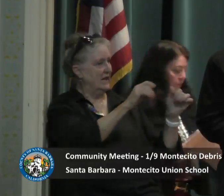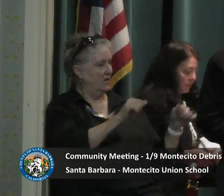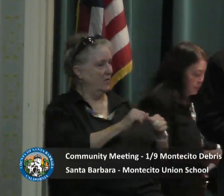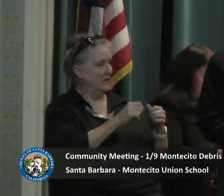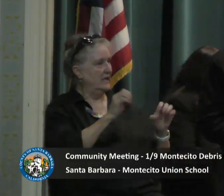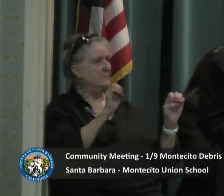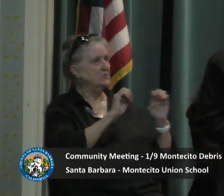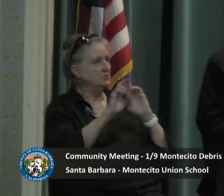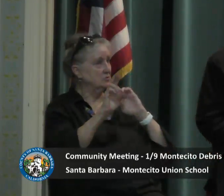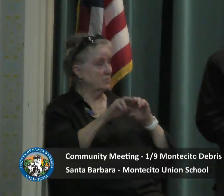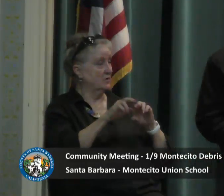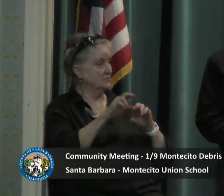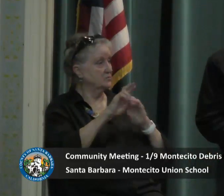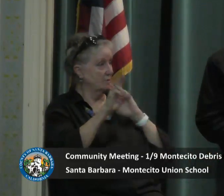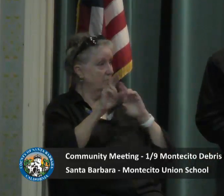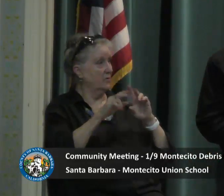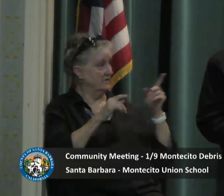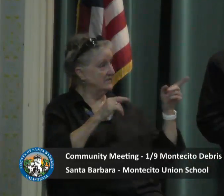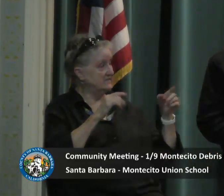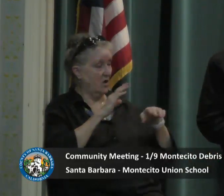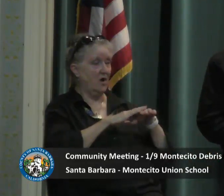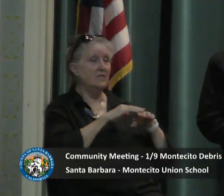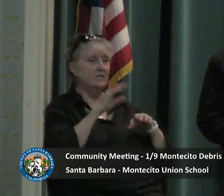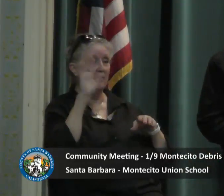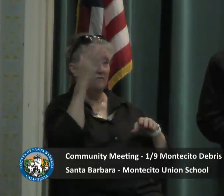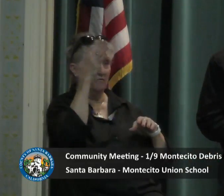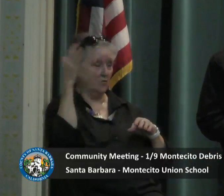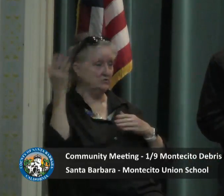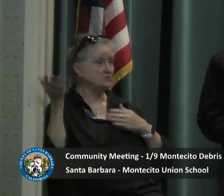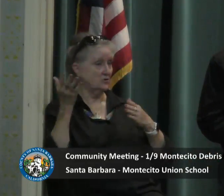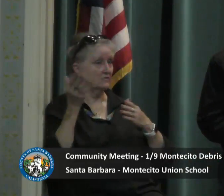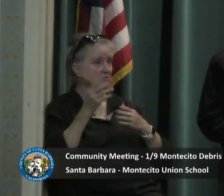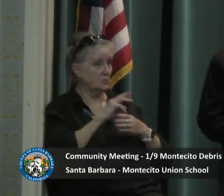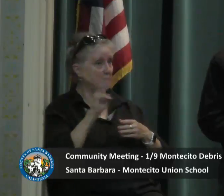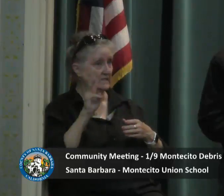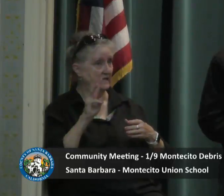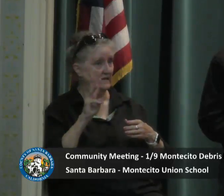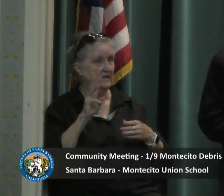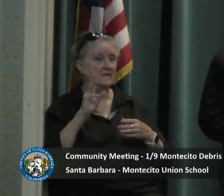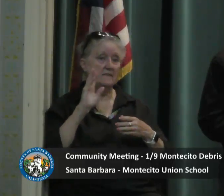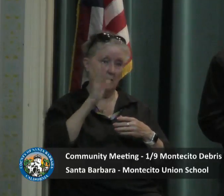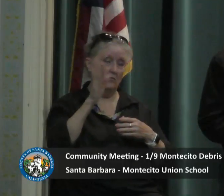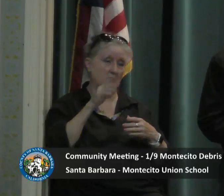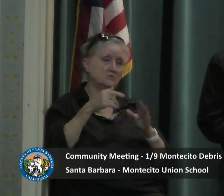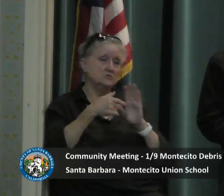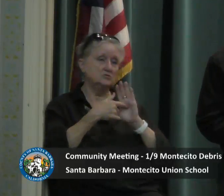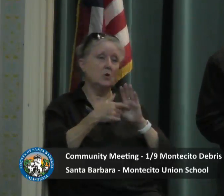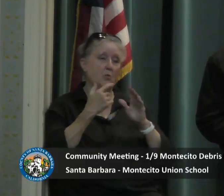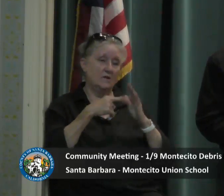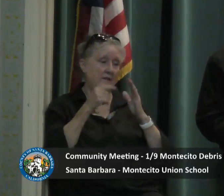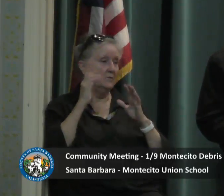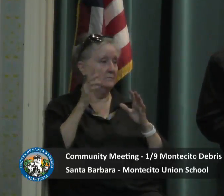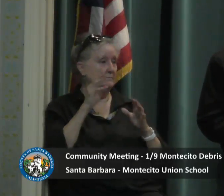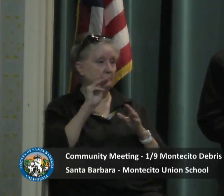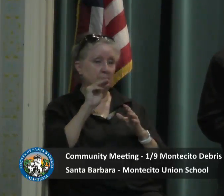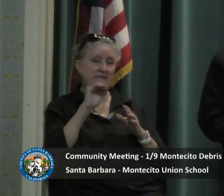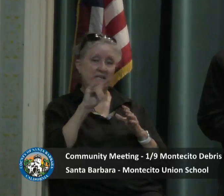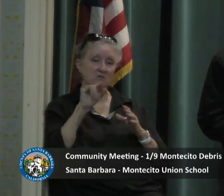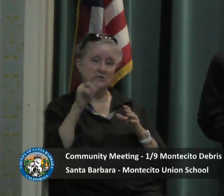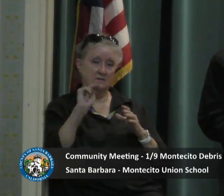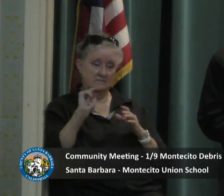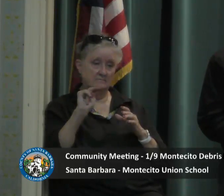report, which actually is out on the Forest Service website now, they will put mitigation measures in there. They do these reports on